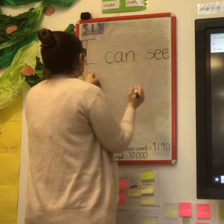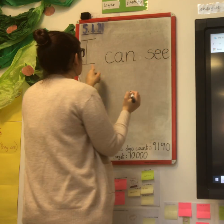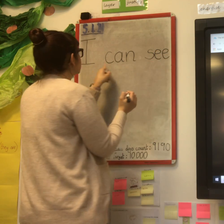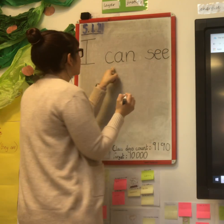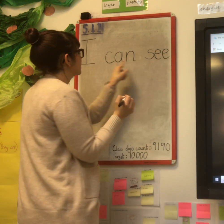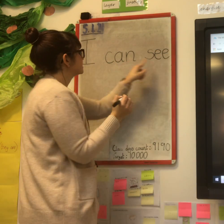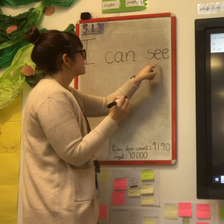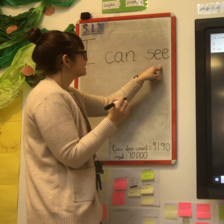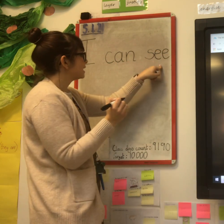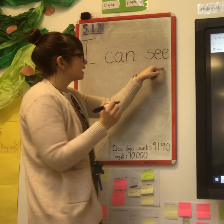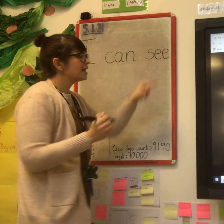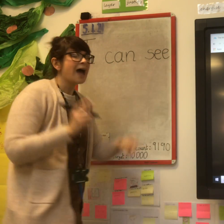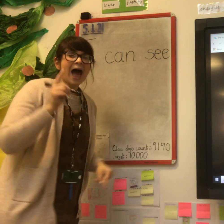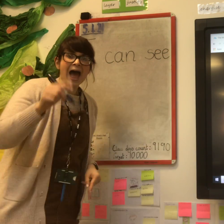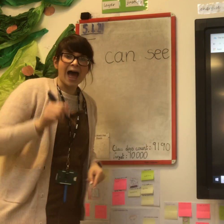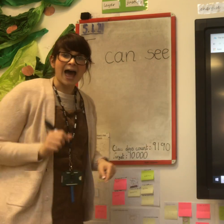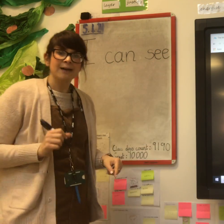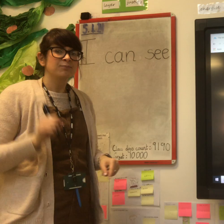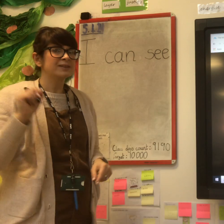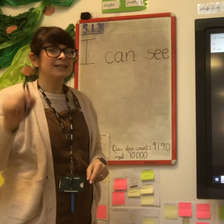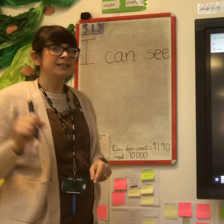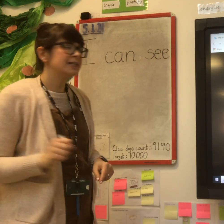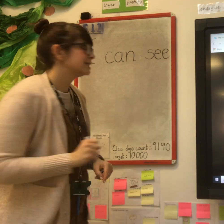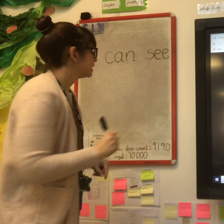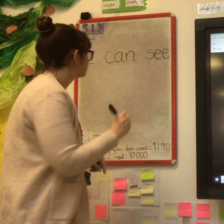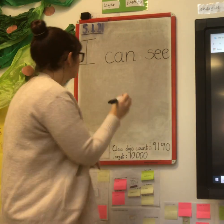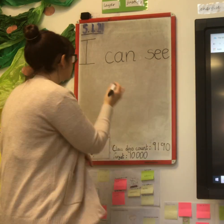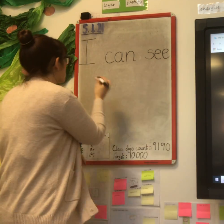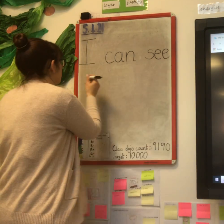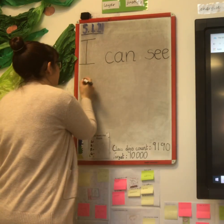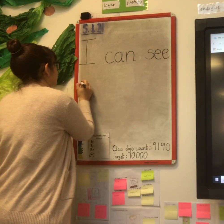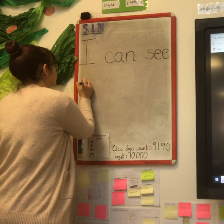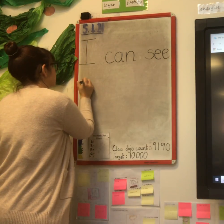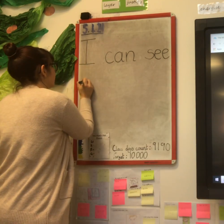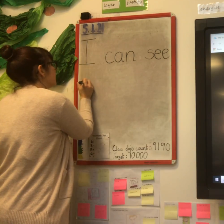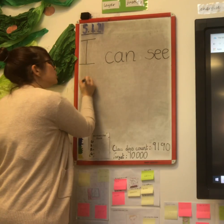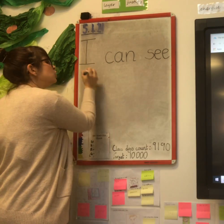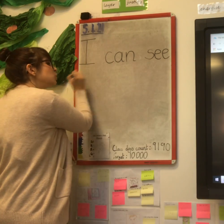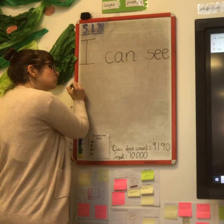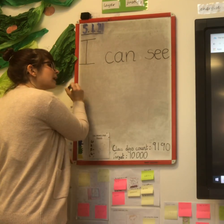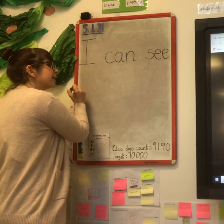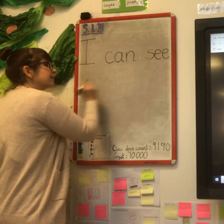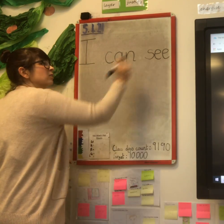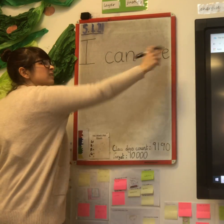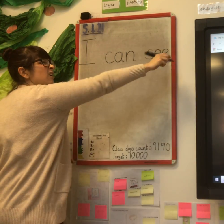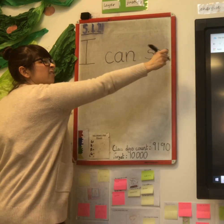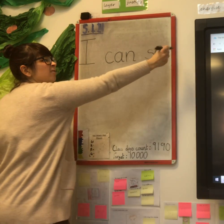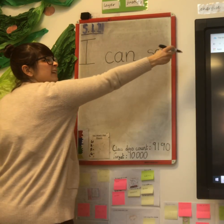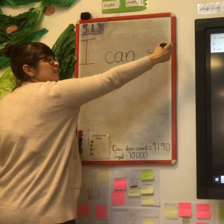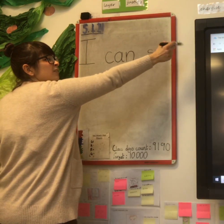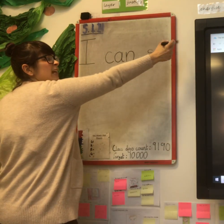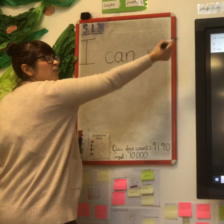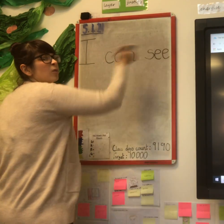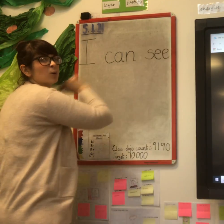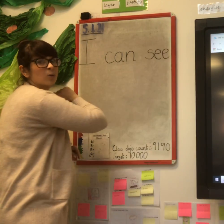I can see a. Dead easy. It's just one letter, isn't it? New line though, because I can't write over here on the wall, can